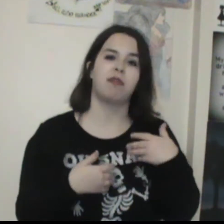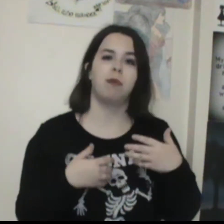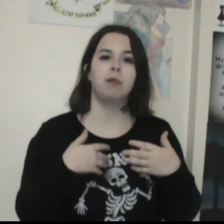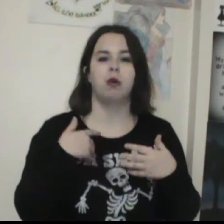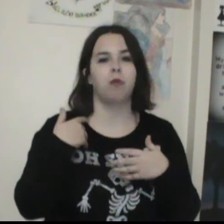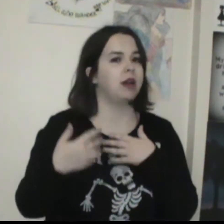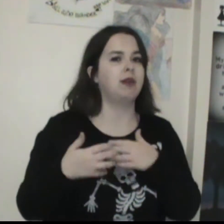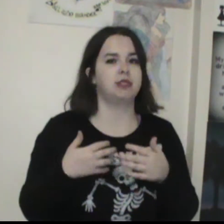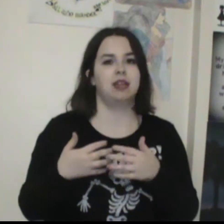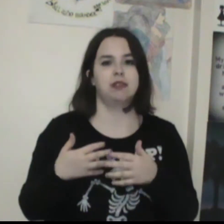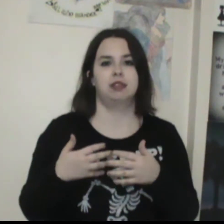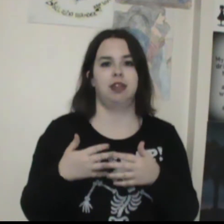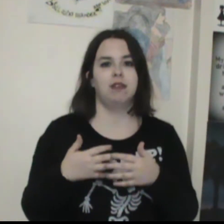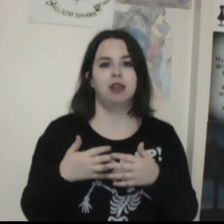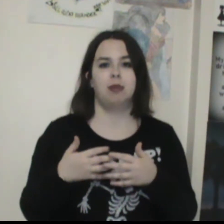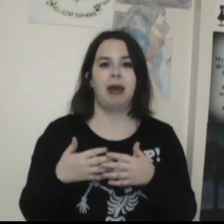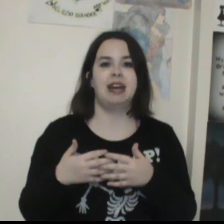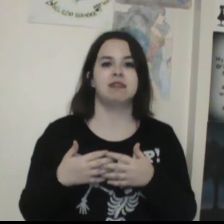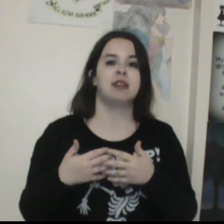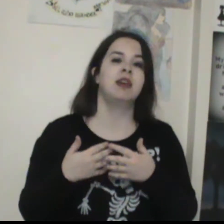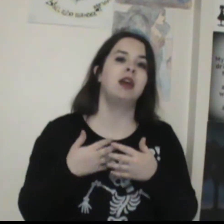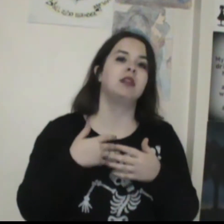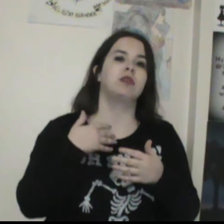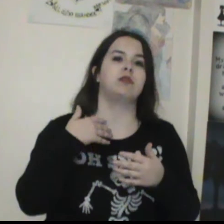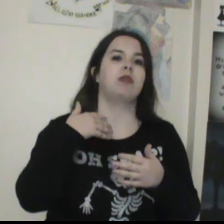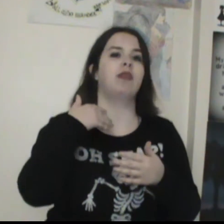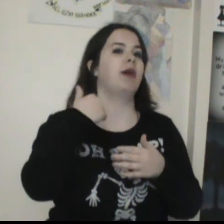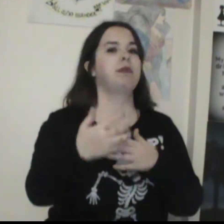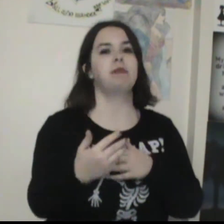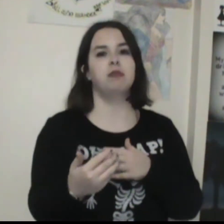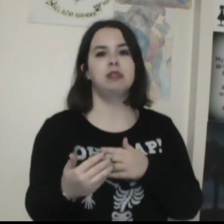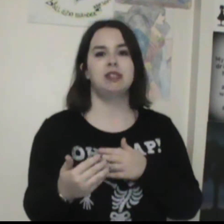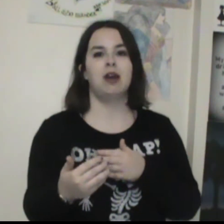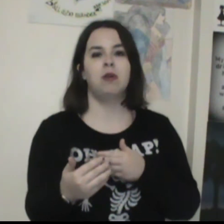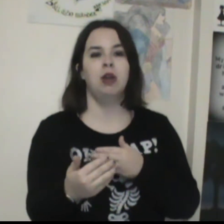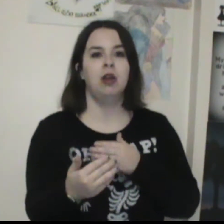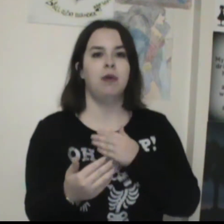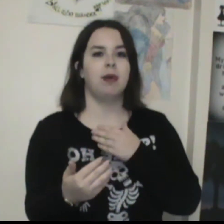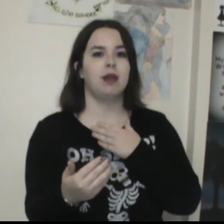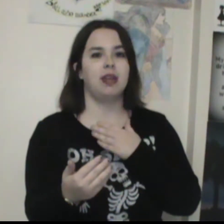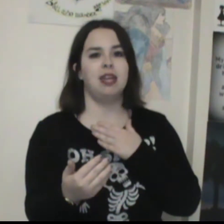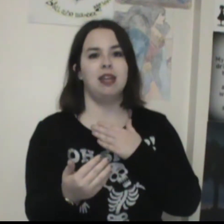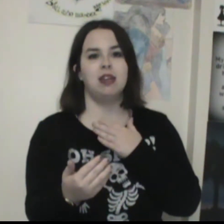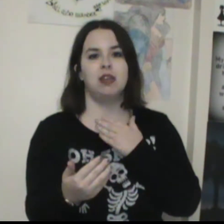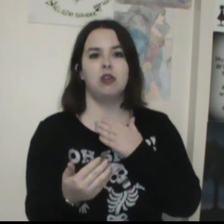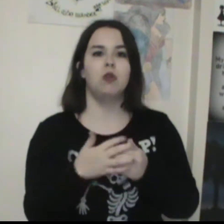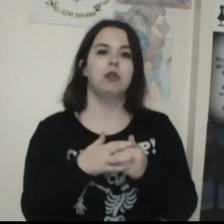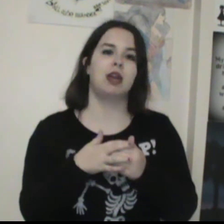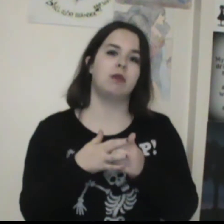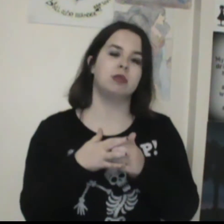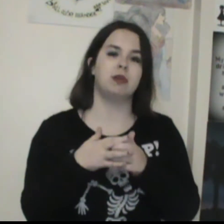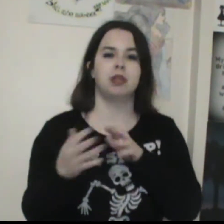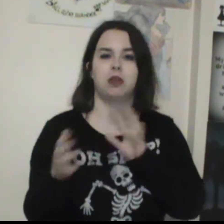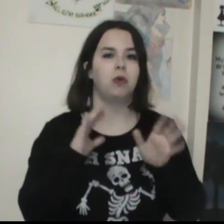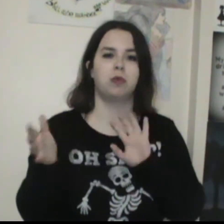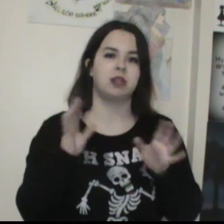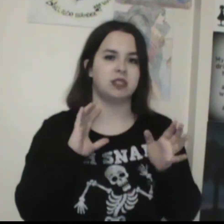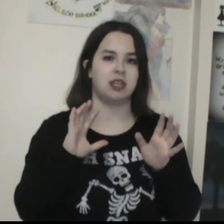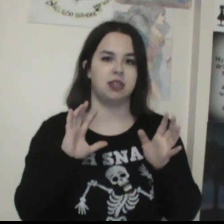from working with Sentinel security in the past to sort of help the mutants now, where he knew like some of the code words that the